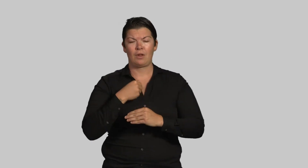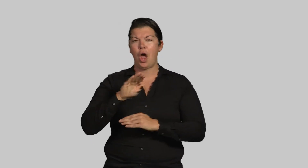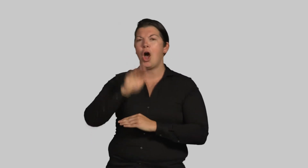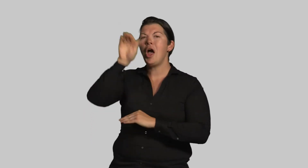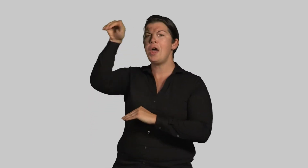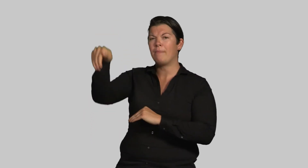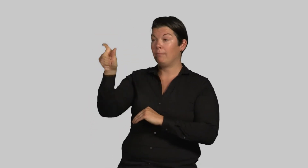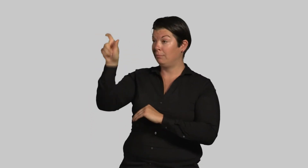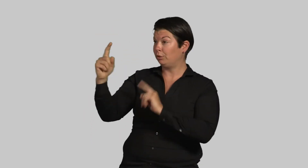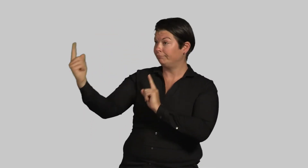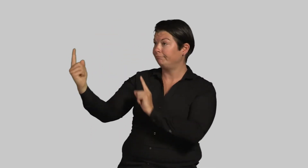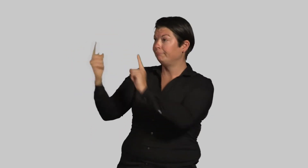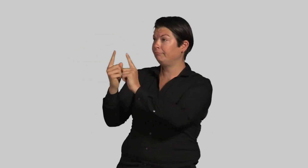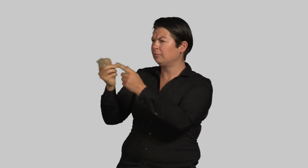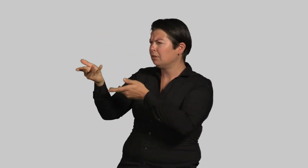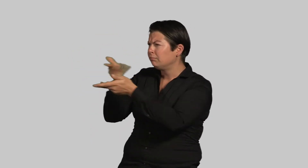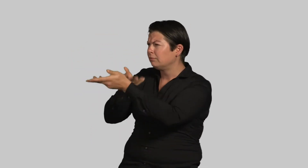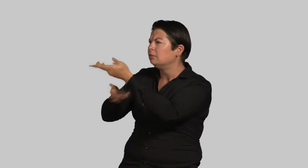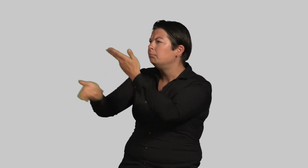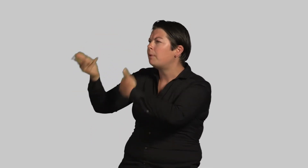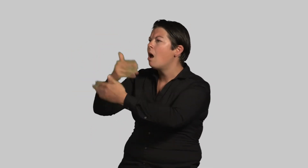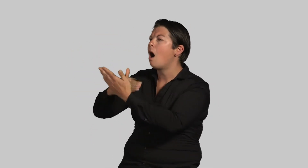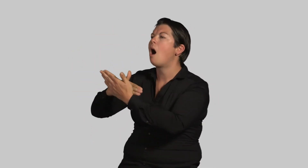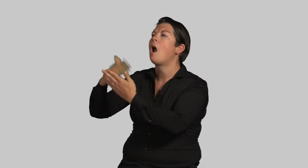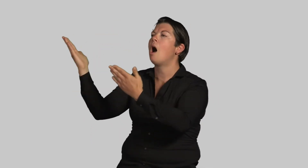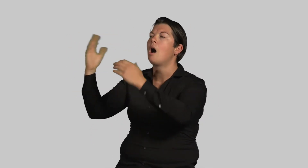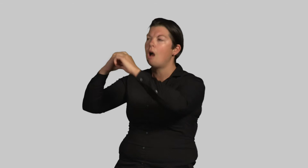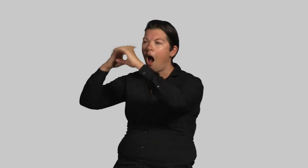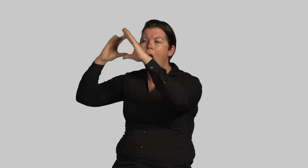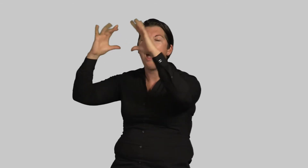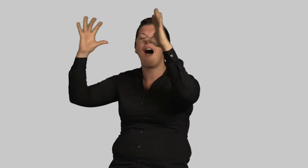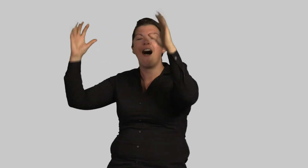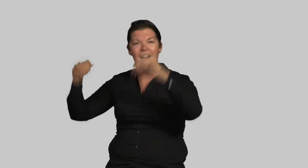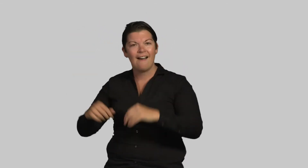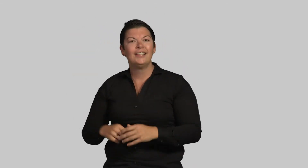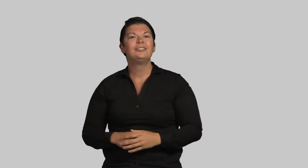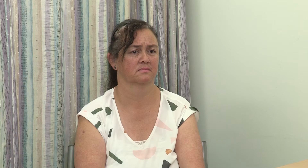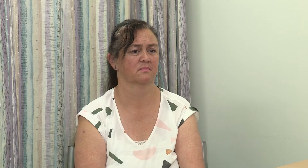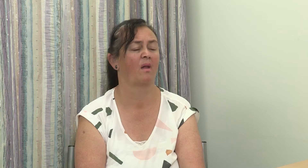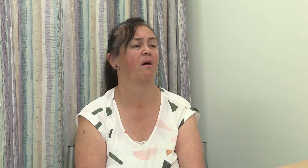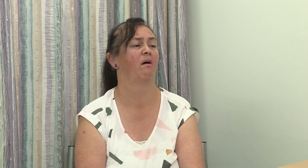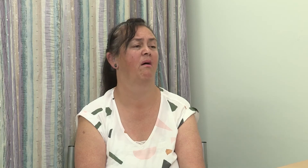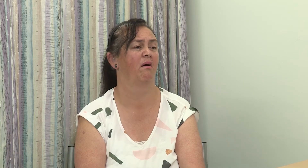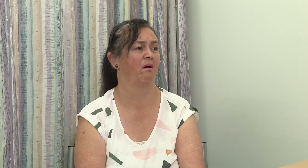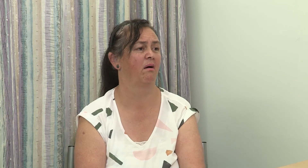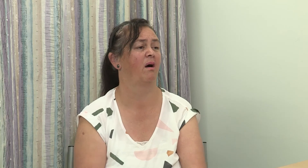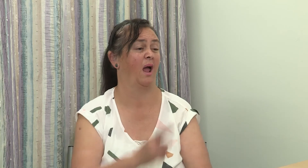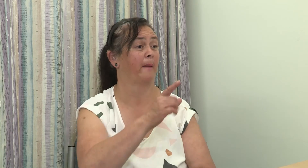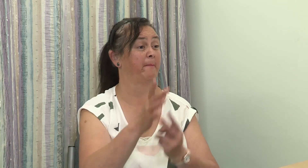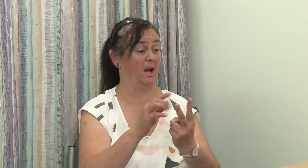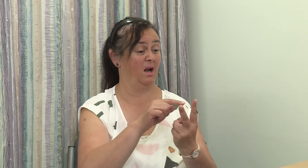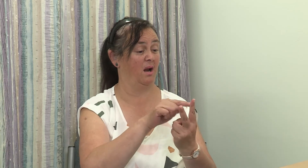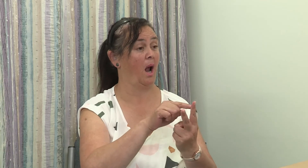You can take notes home and look at them again, discuss any information with family and friends. Oh,